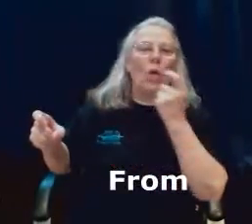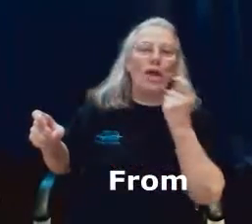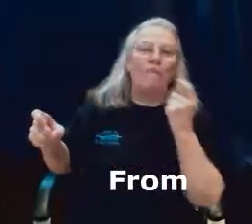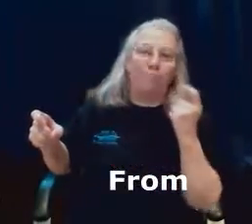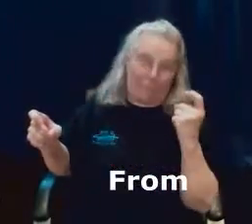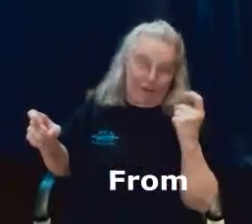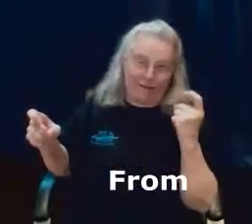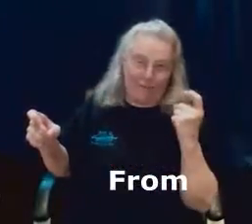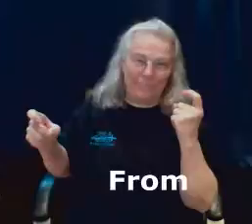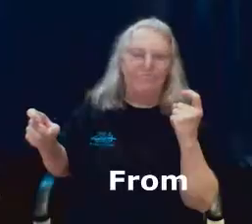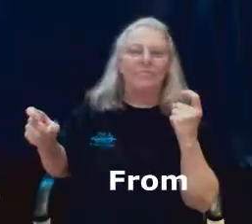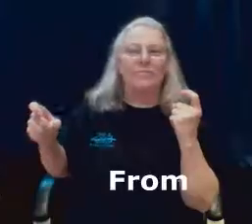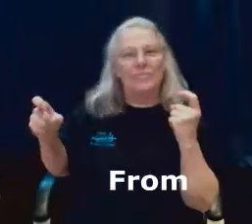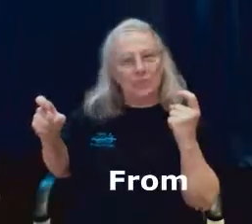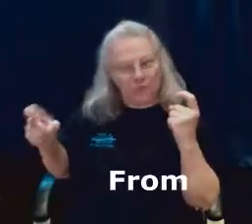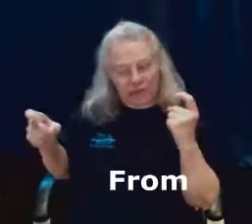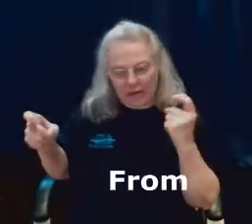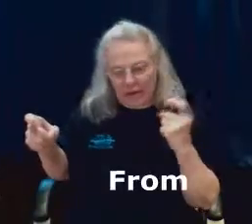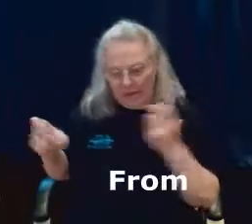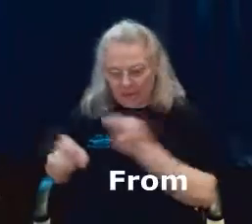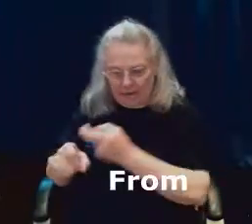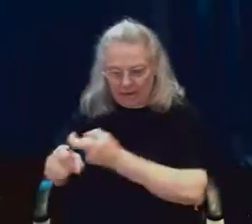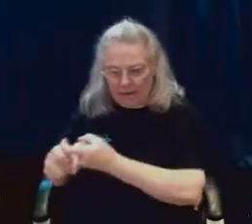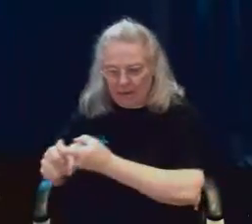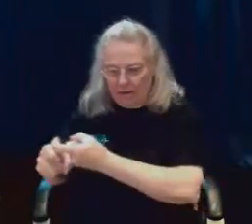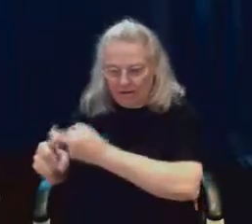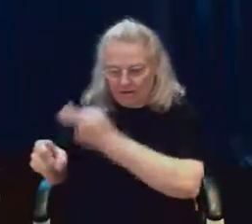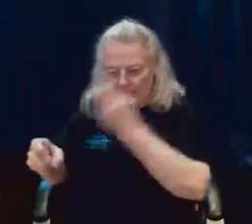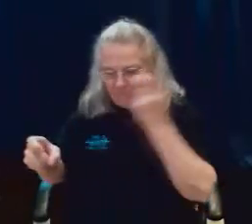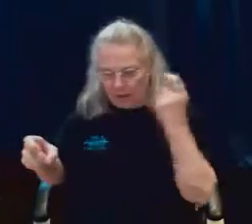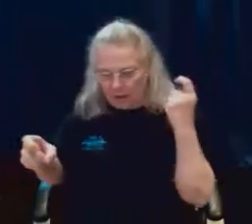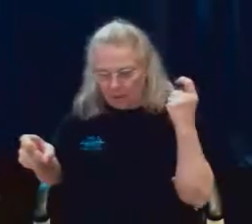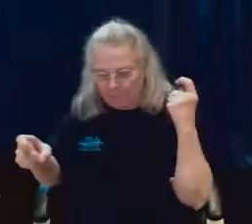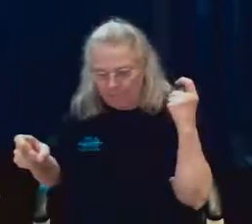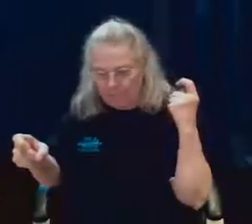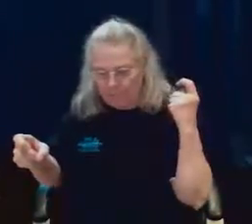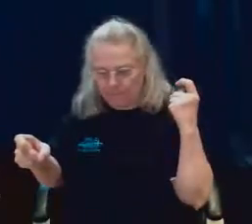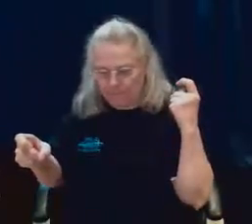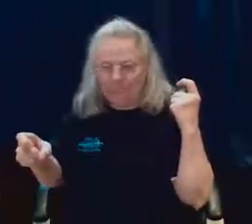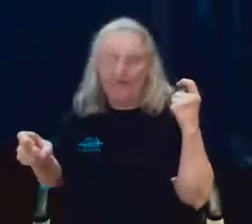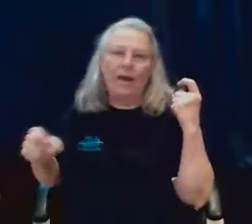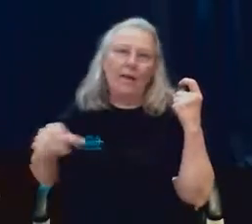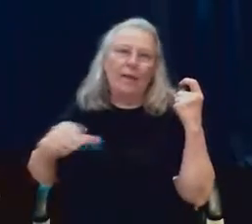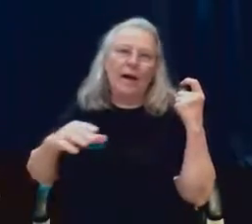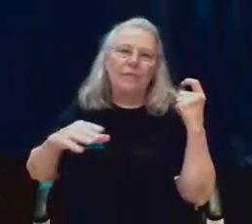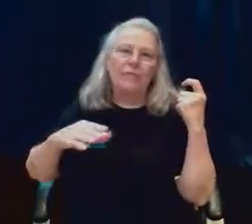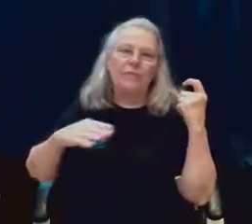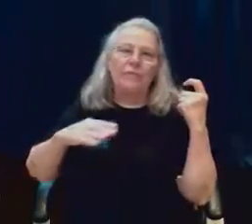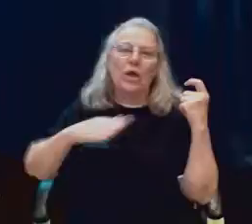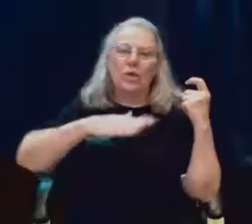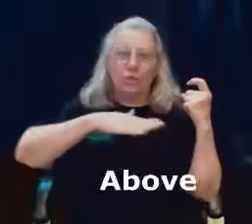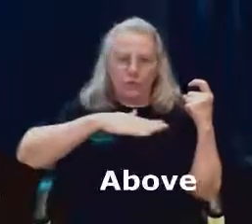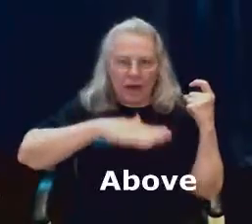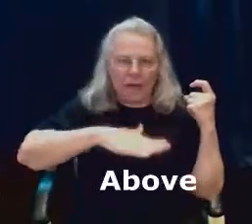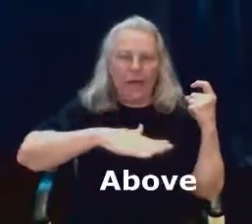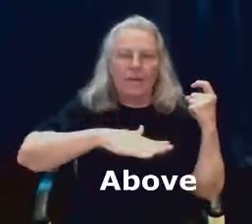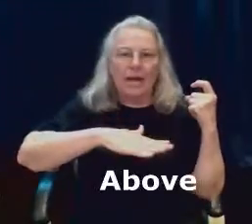away from your non-dominant. From. Above, your non-dominant